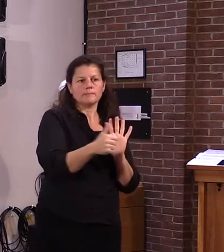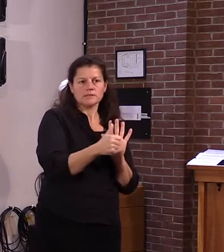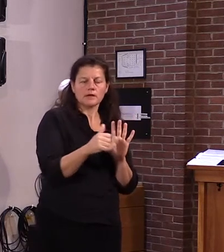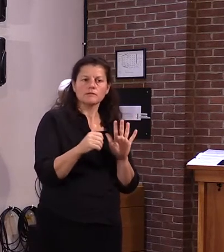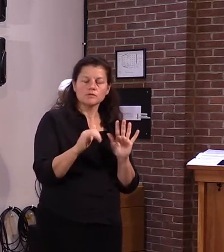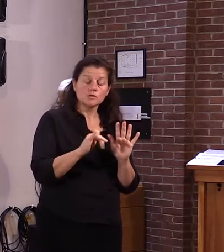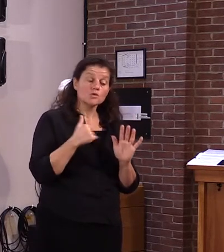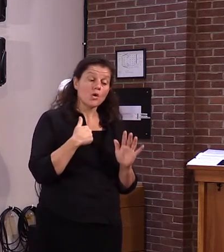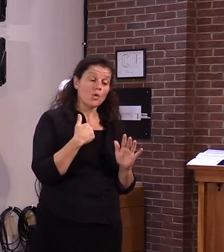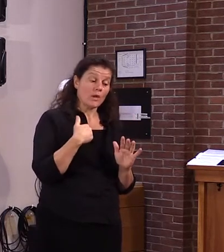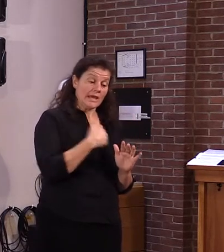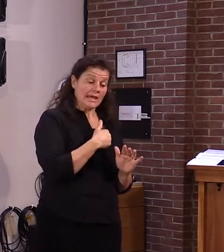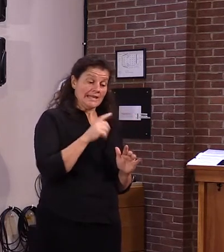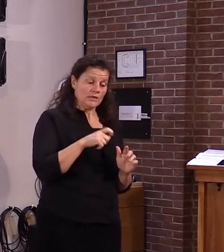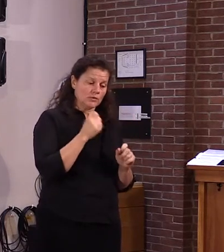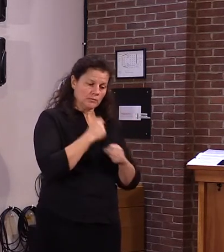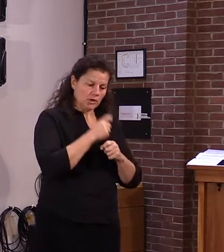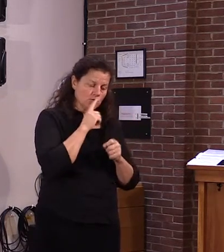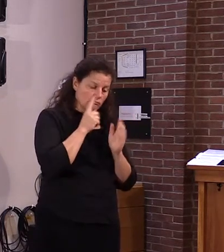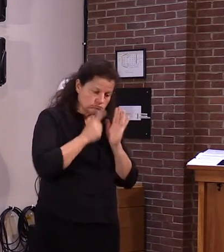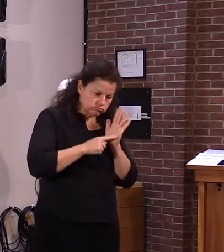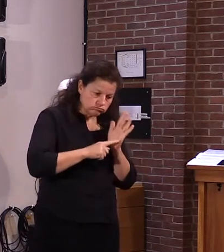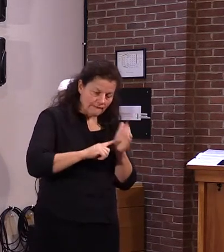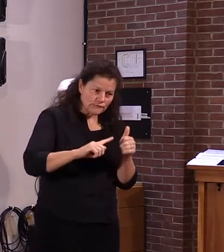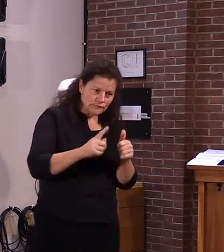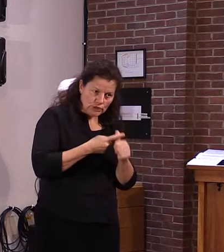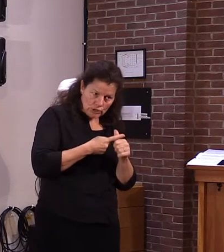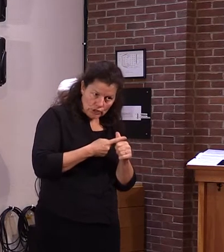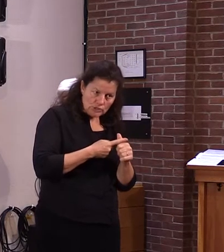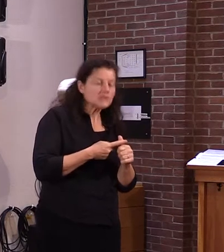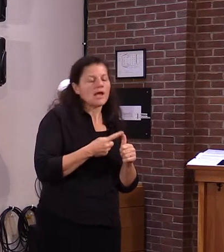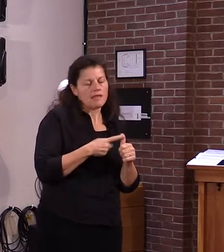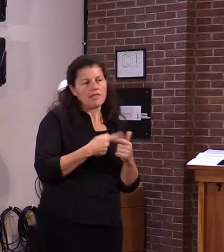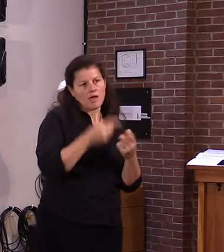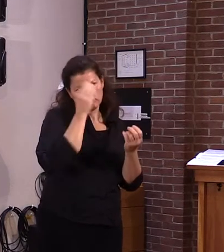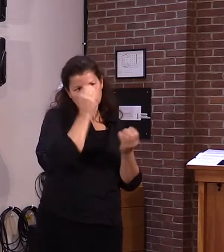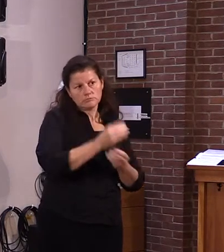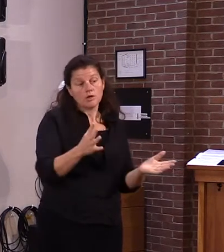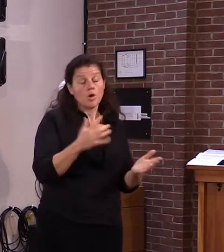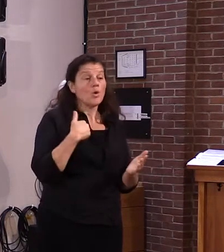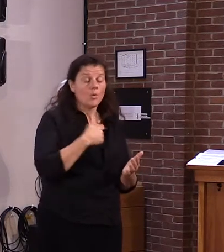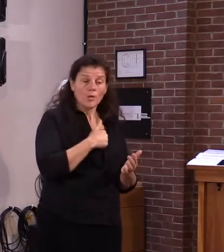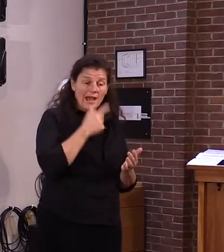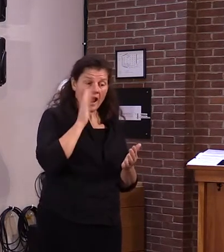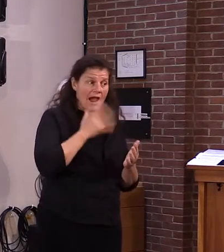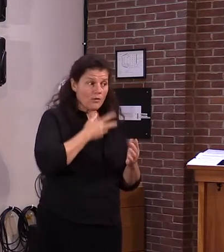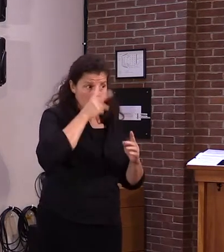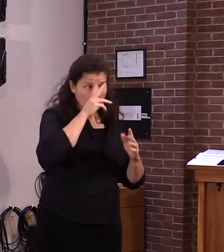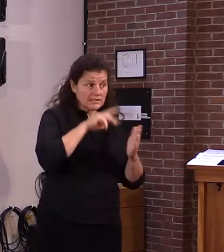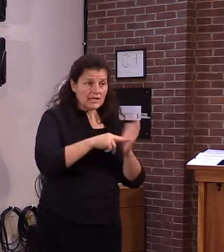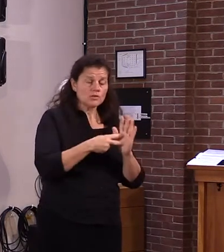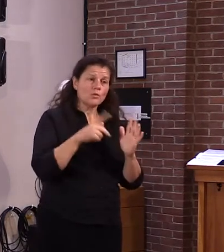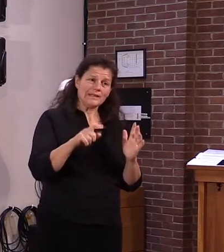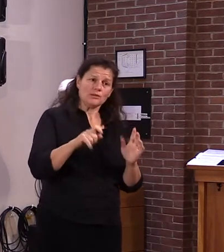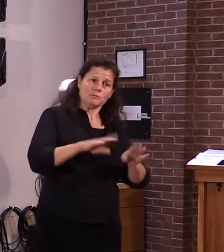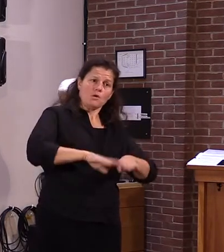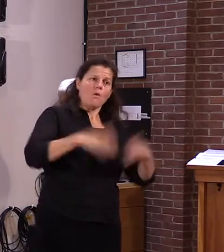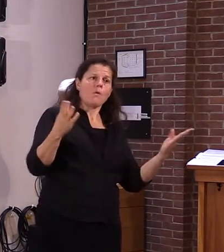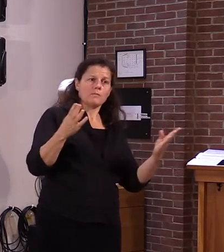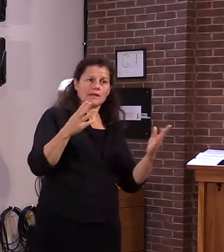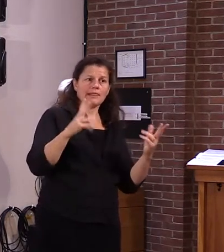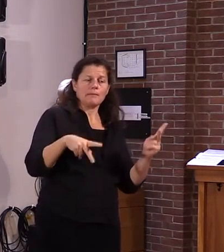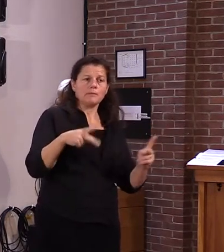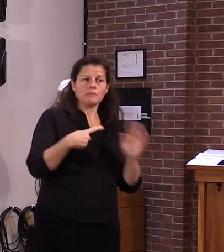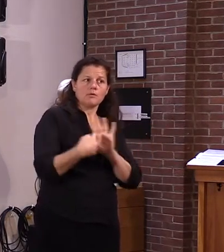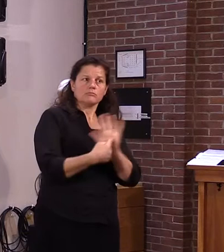We have every intent in going back to the way we were if that's legal to do so. But again,